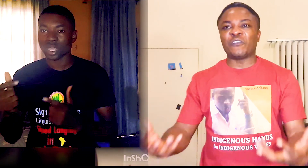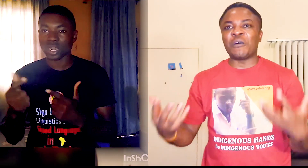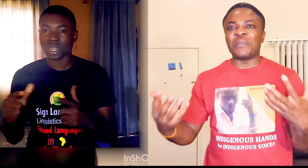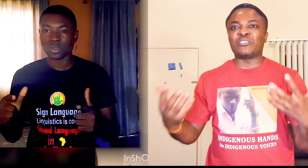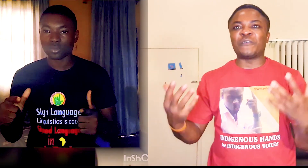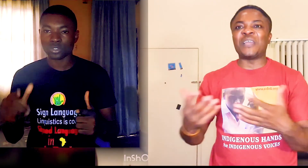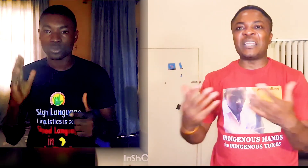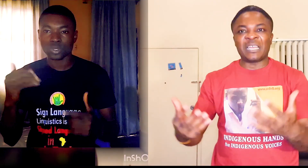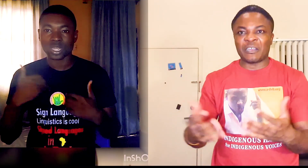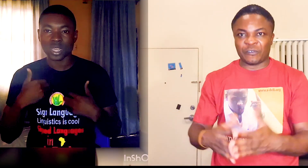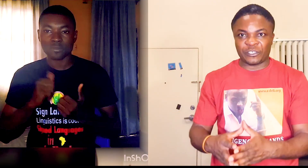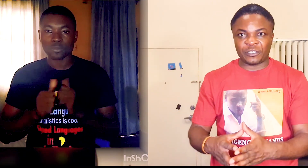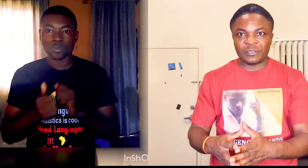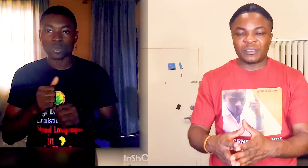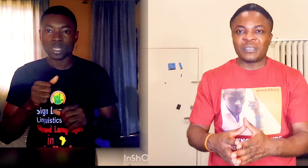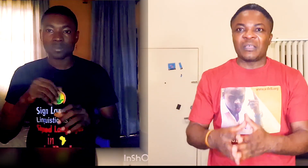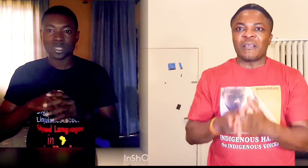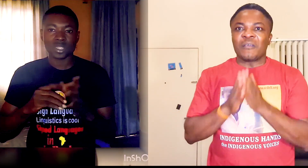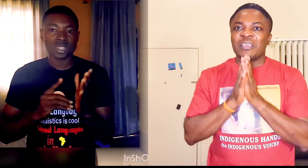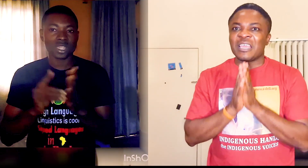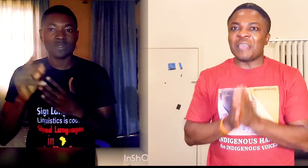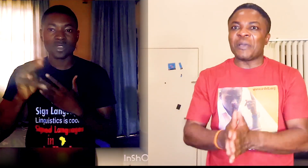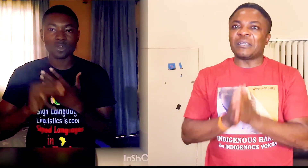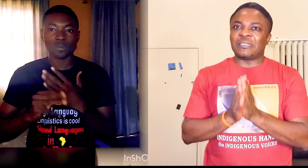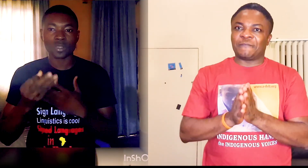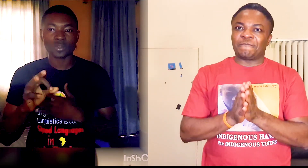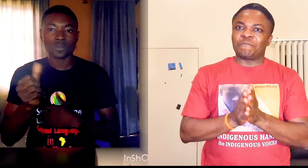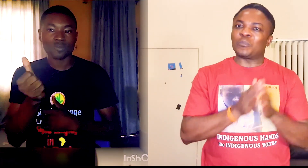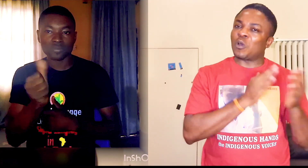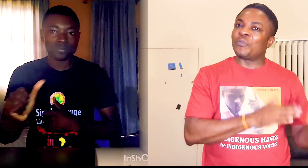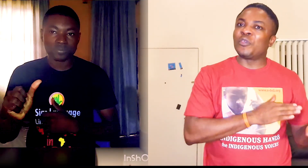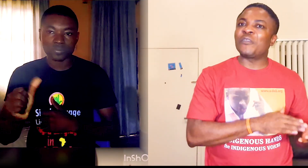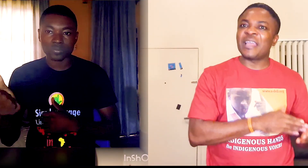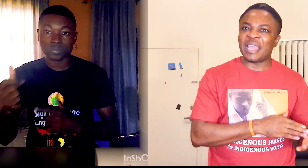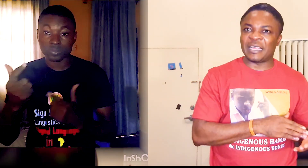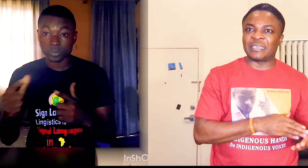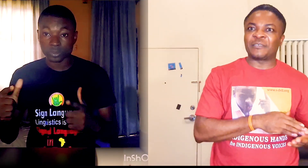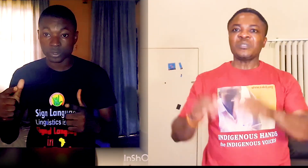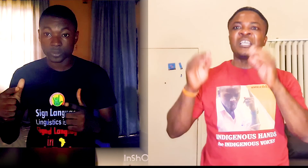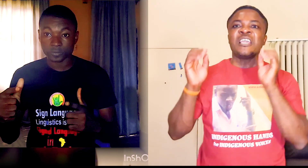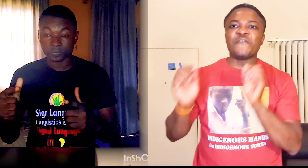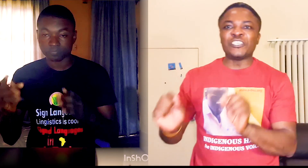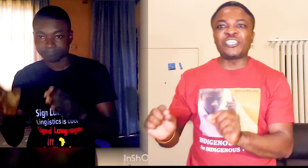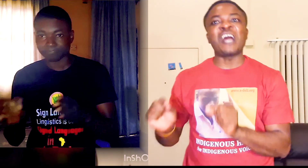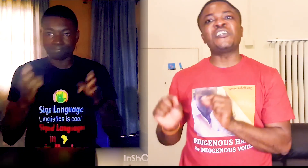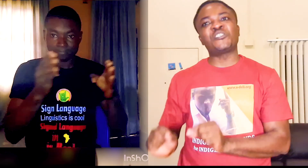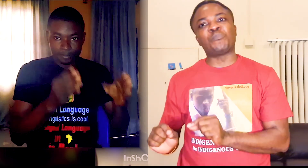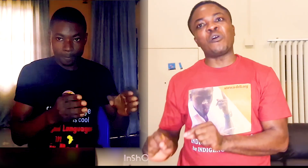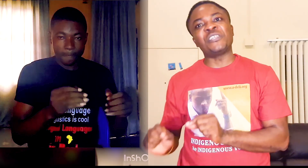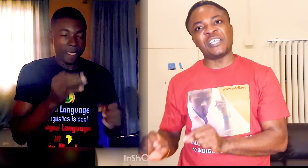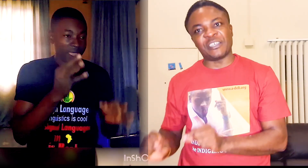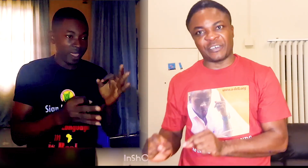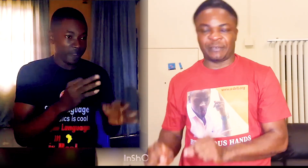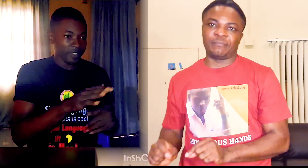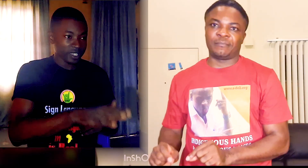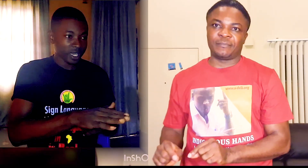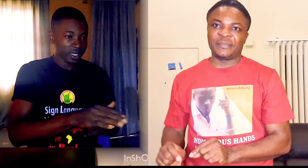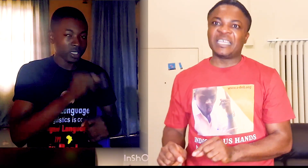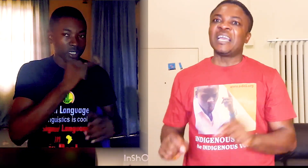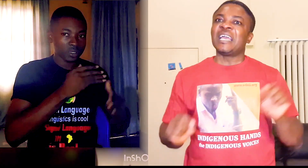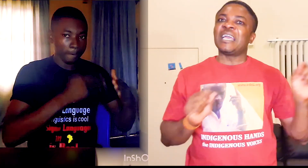the development of any language. But on the other hand, if a child is born